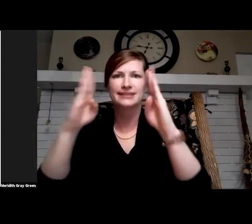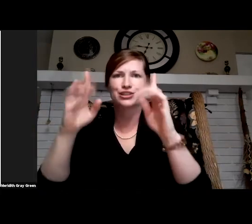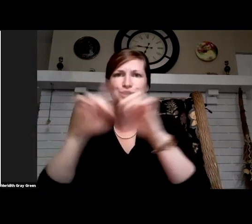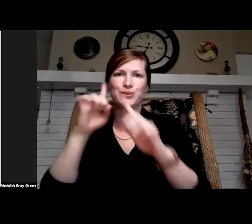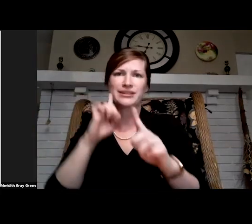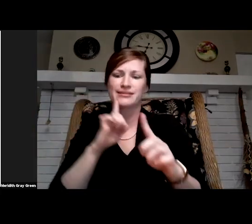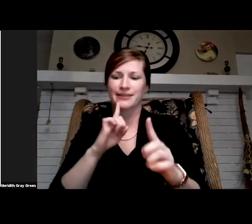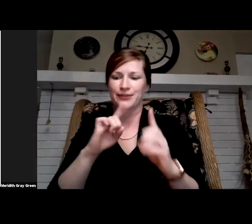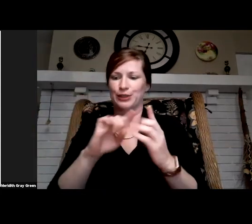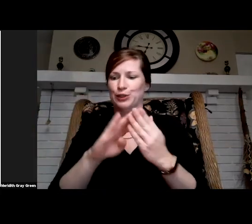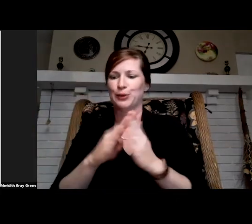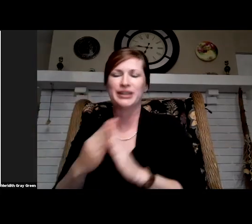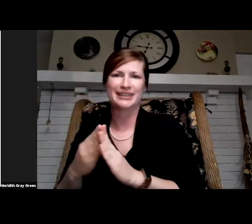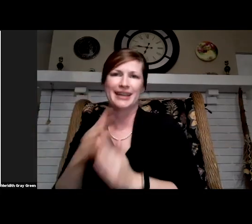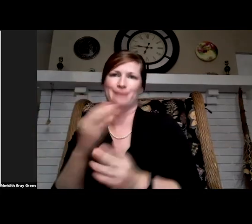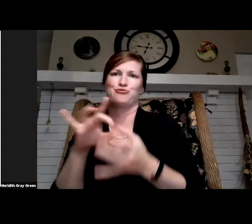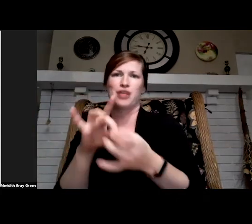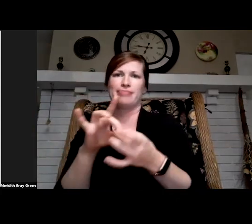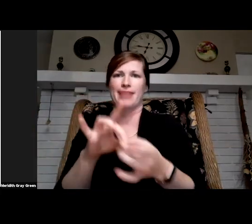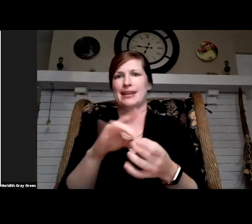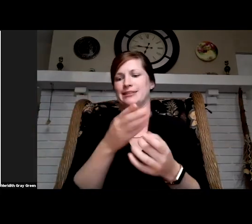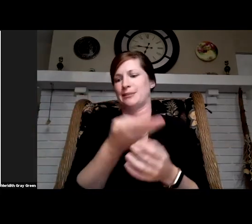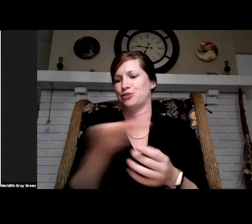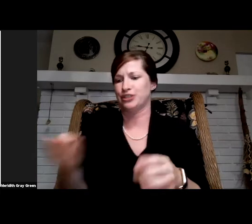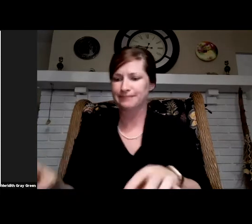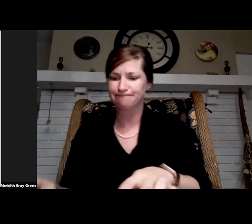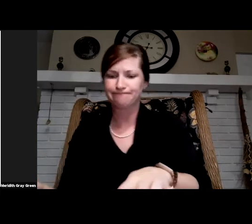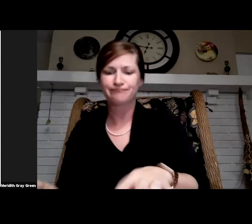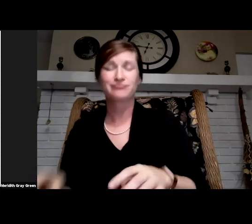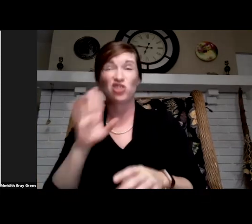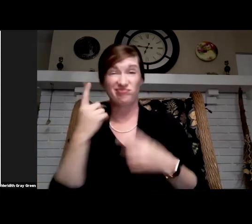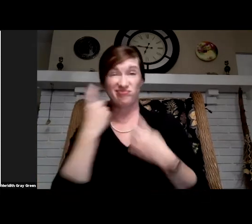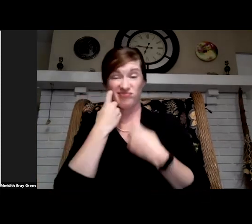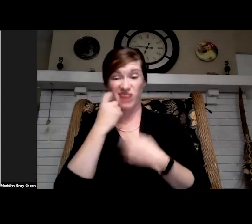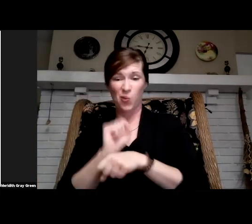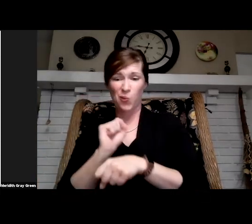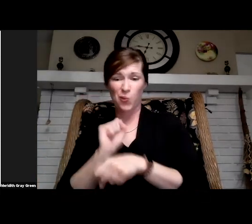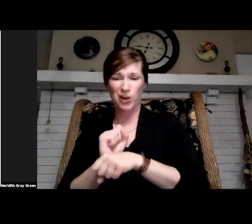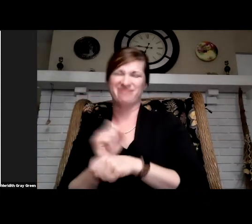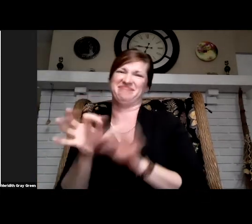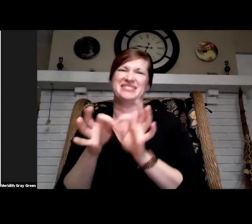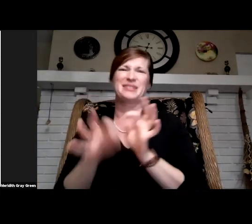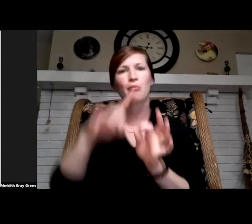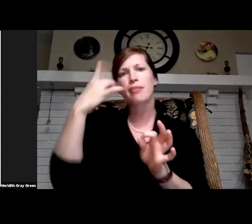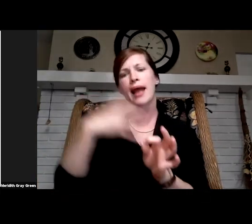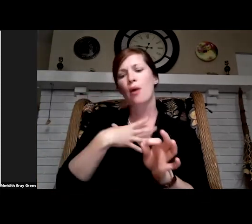her work has just had so much attention to the deaf community and related subjects to the deaf.